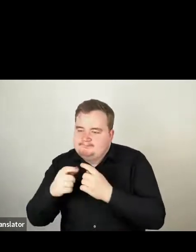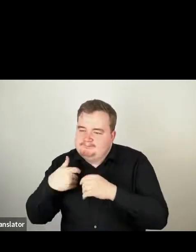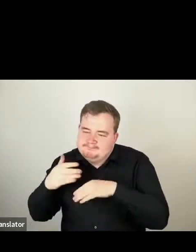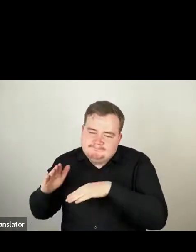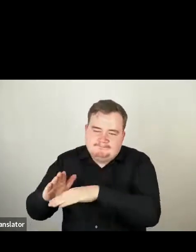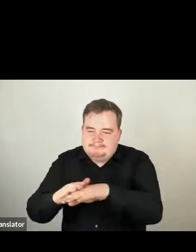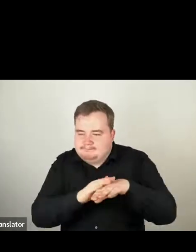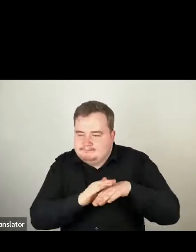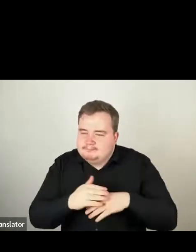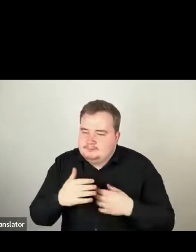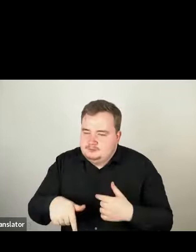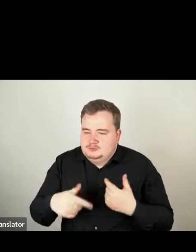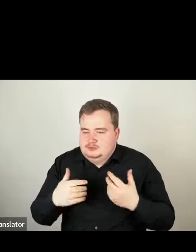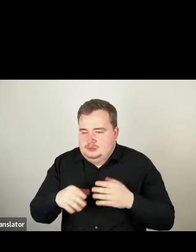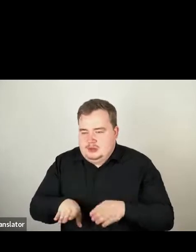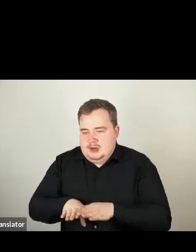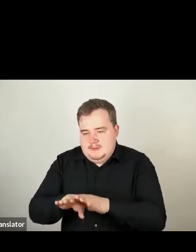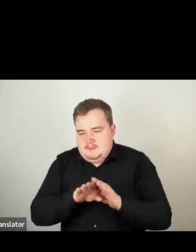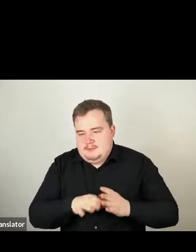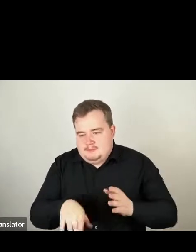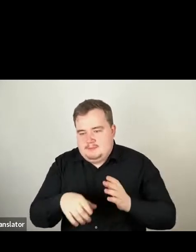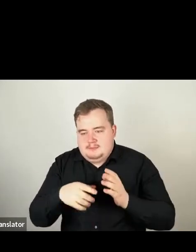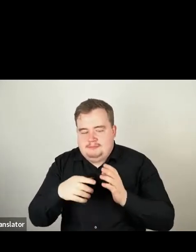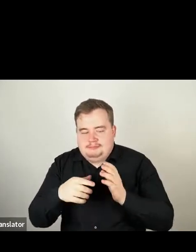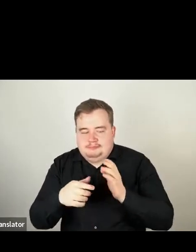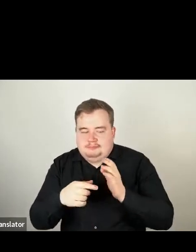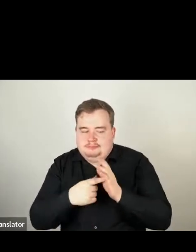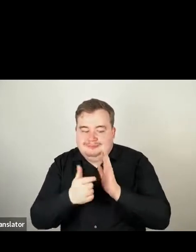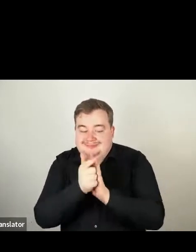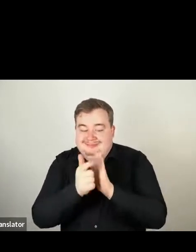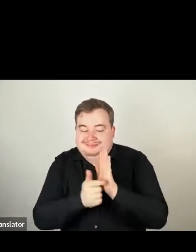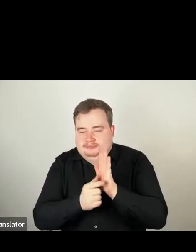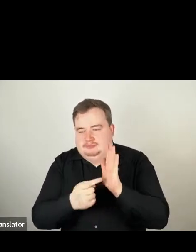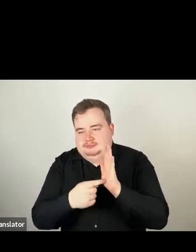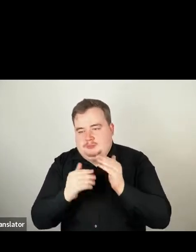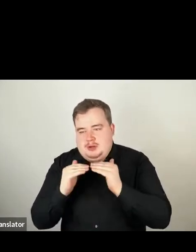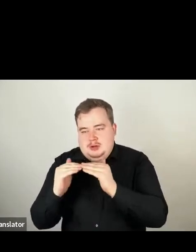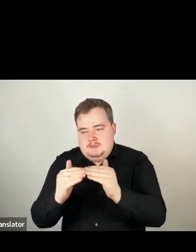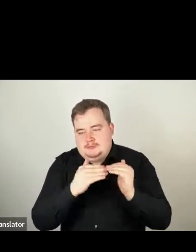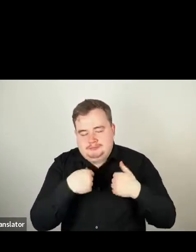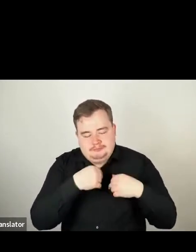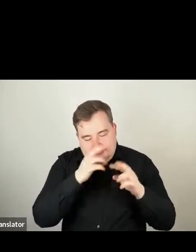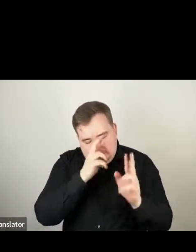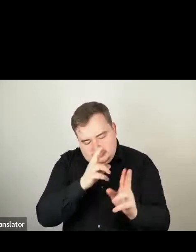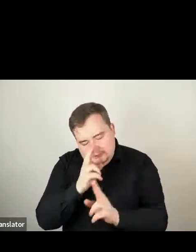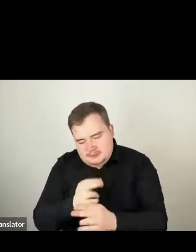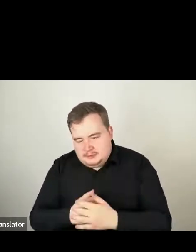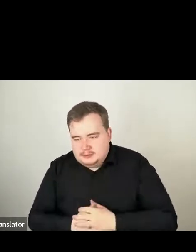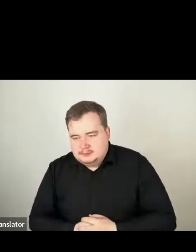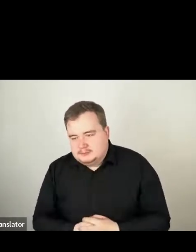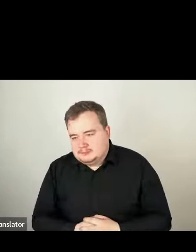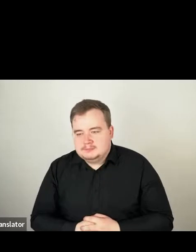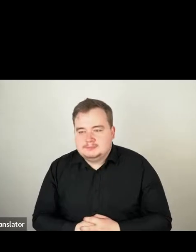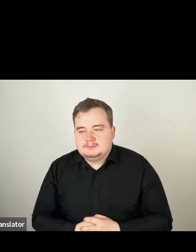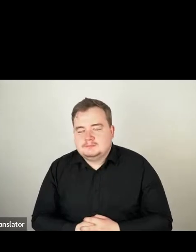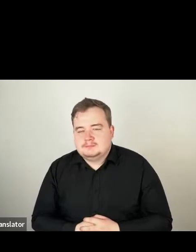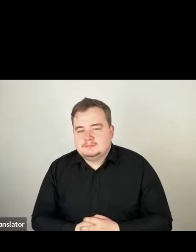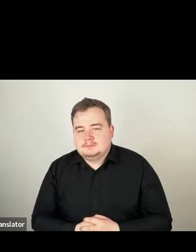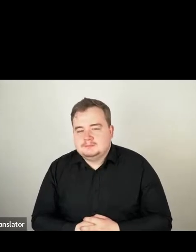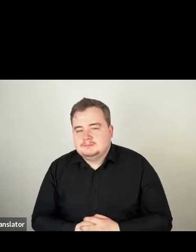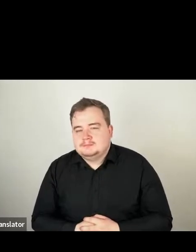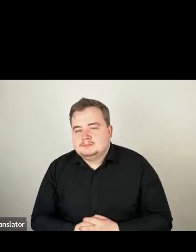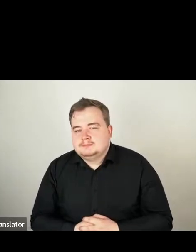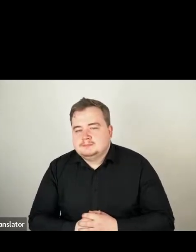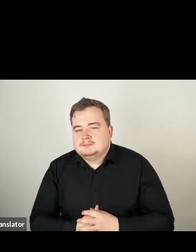in the peace efforts and in trying to end this armed conflict as soon as